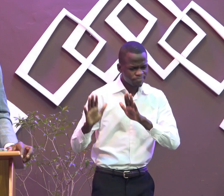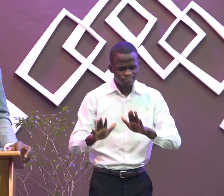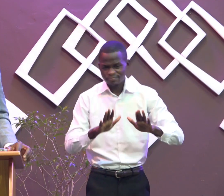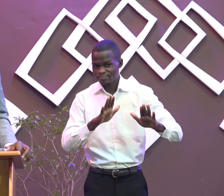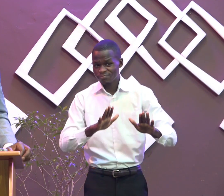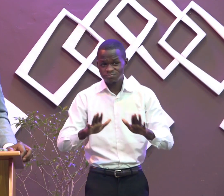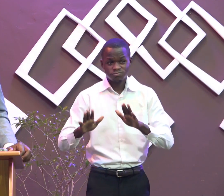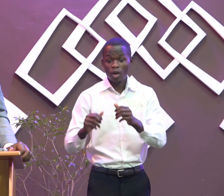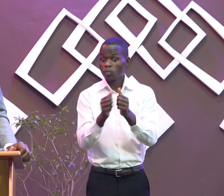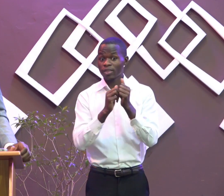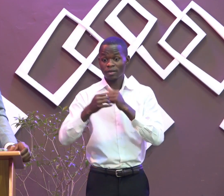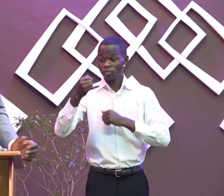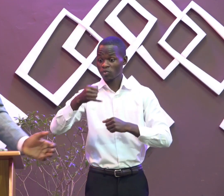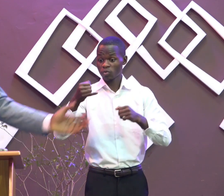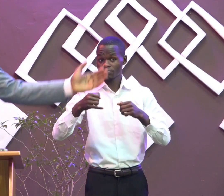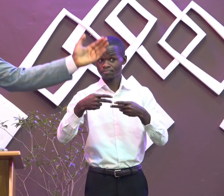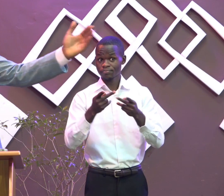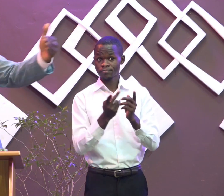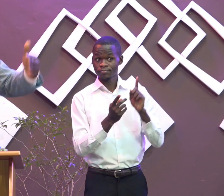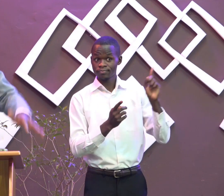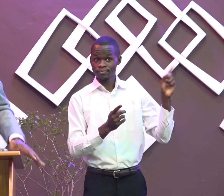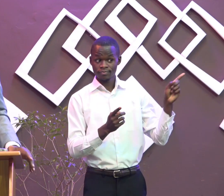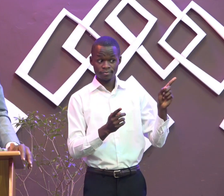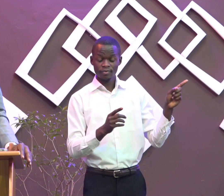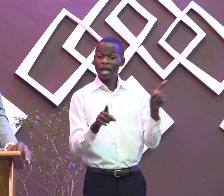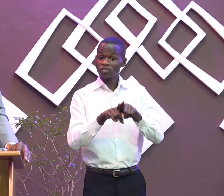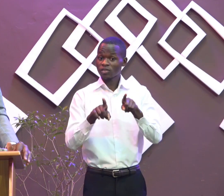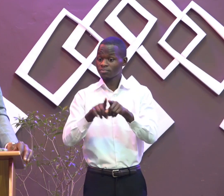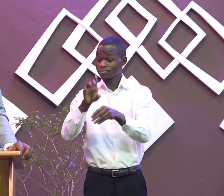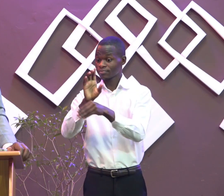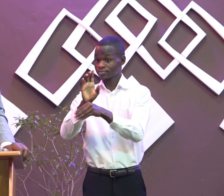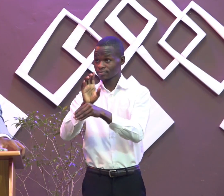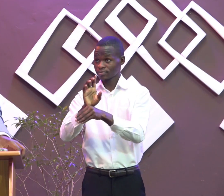struggled with the toilet that was this side, and the church.